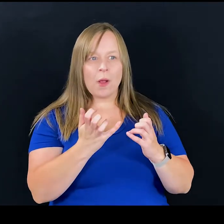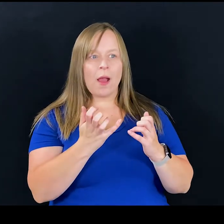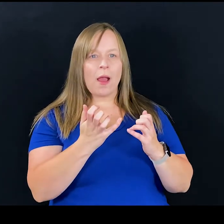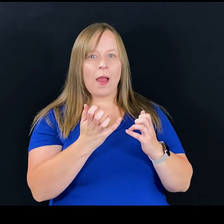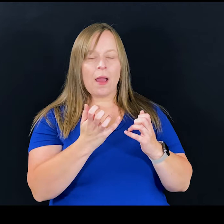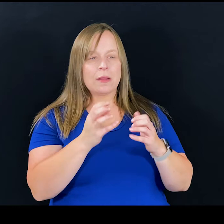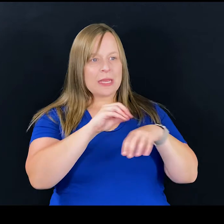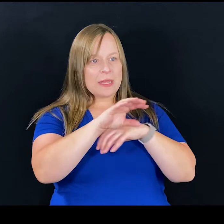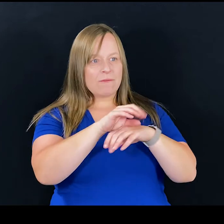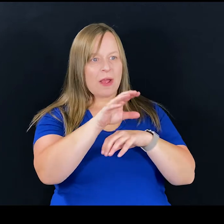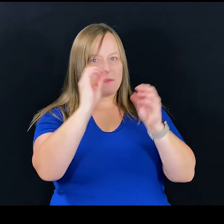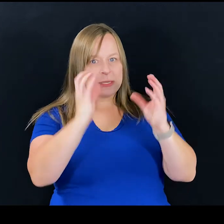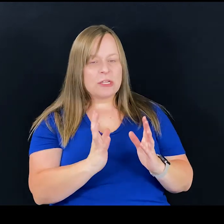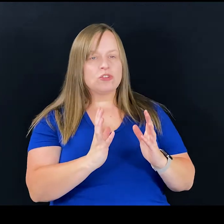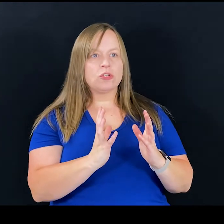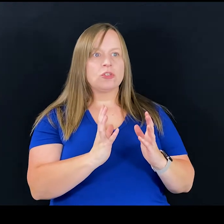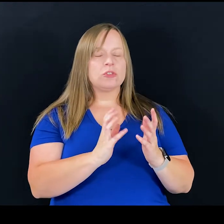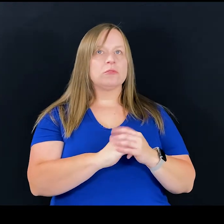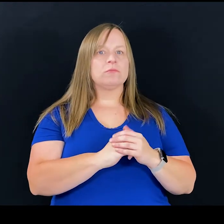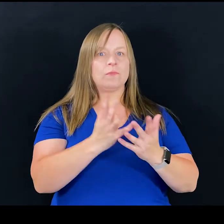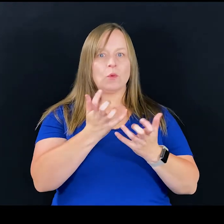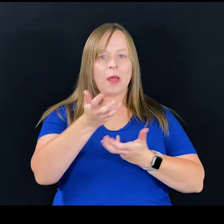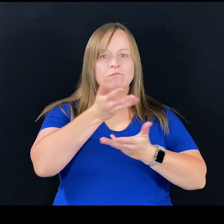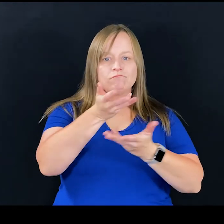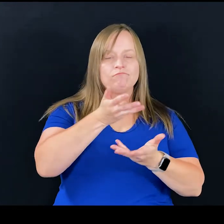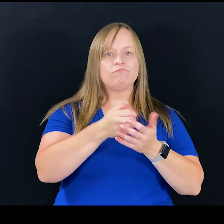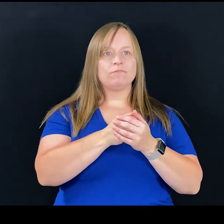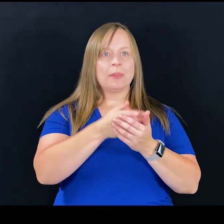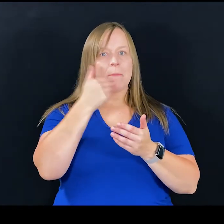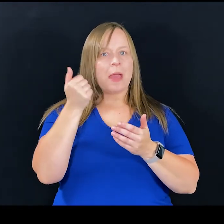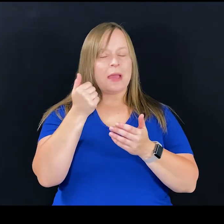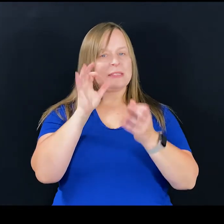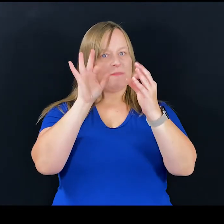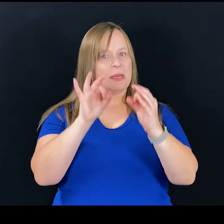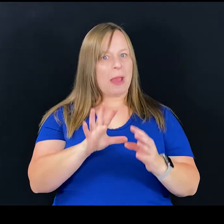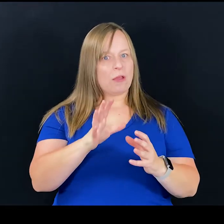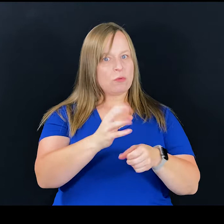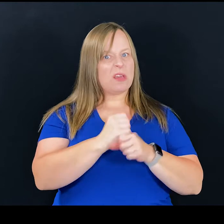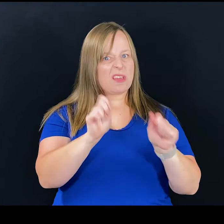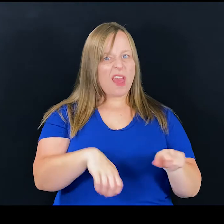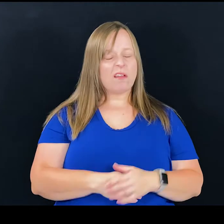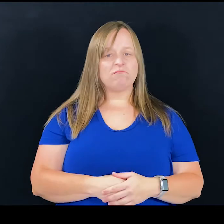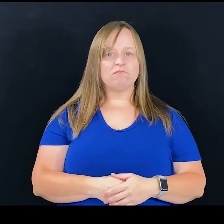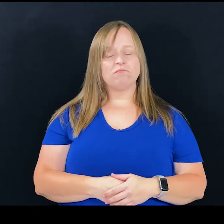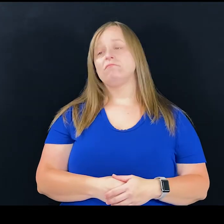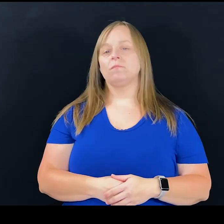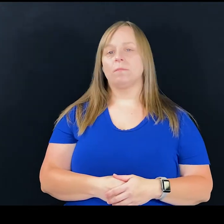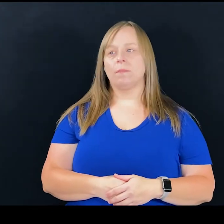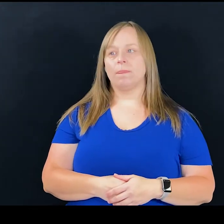want to get advice from teachers. You want to have the best feedback that you can get.